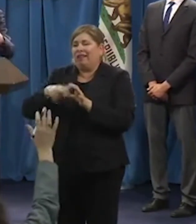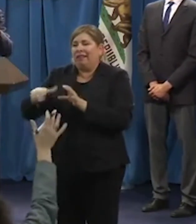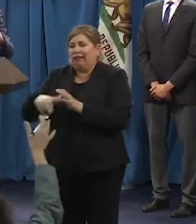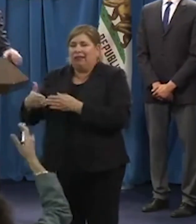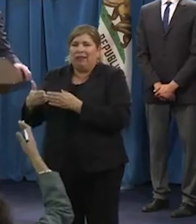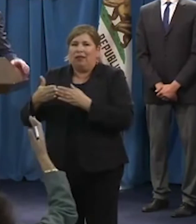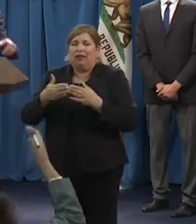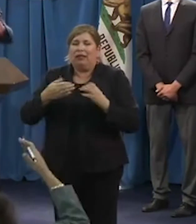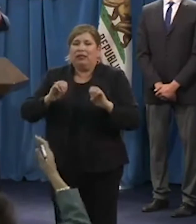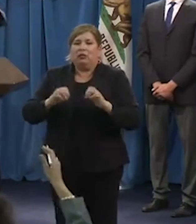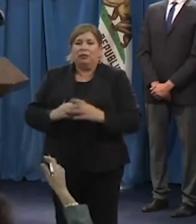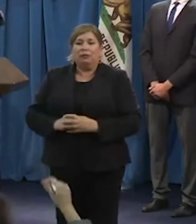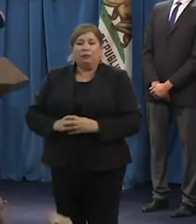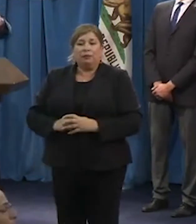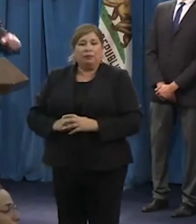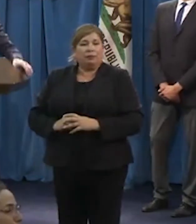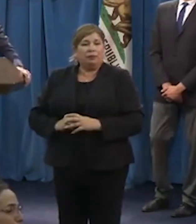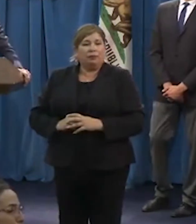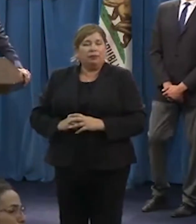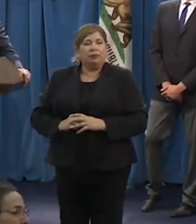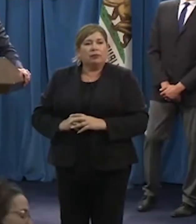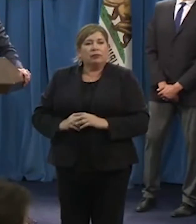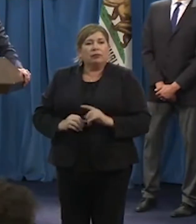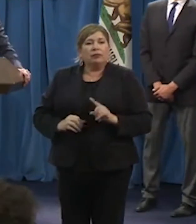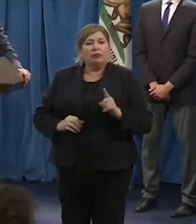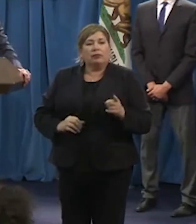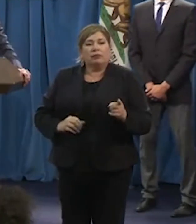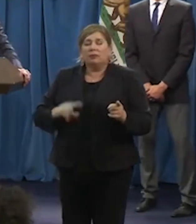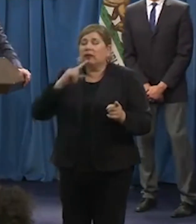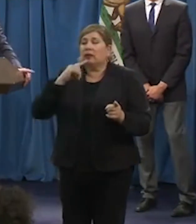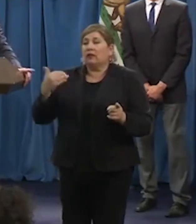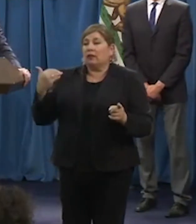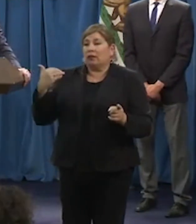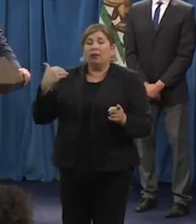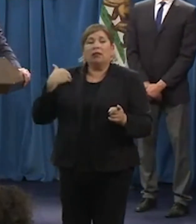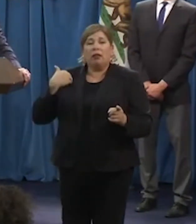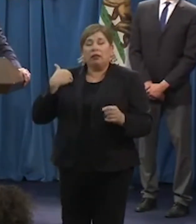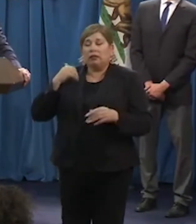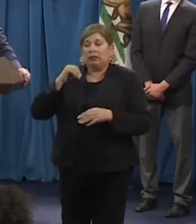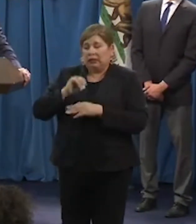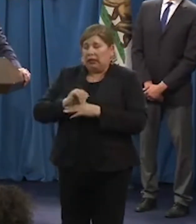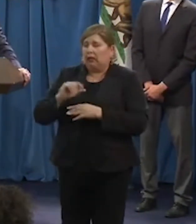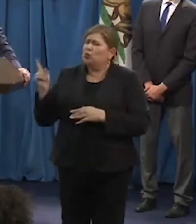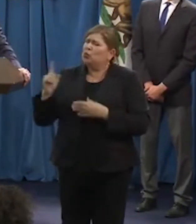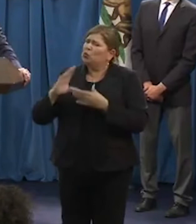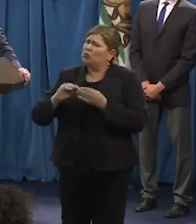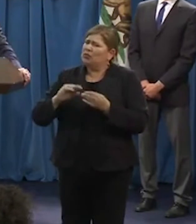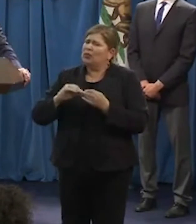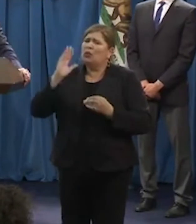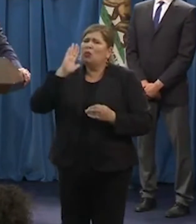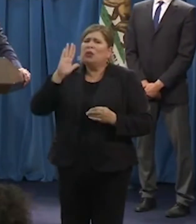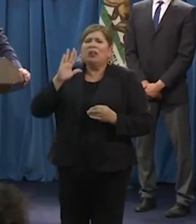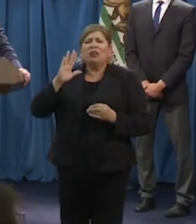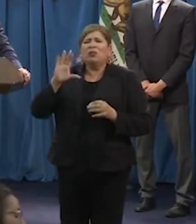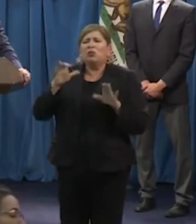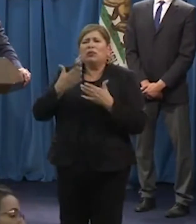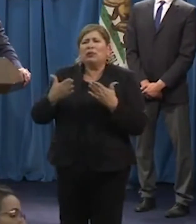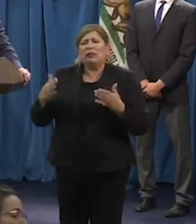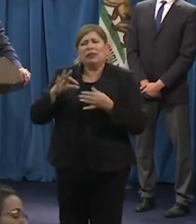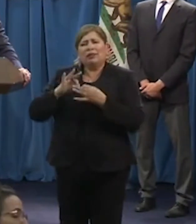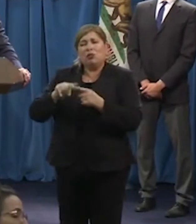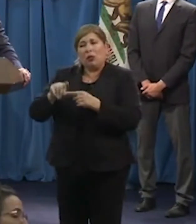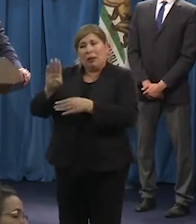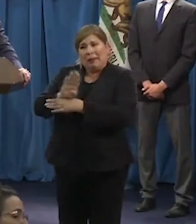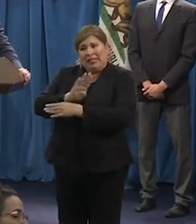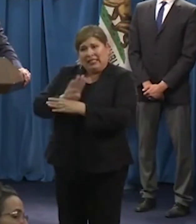processes. You indicated last night that you were going to do something to sort of help the businesses who are going to be impacted by your executive